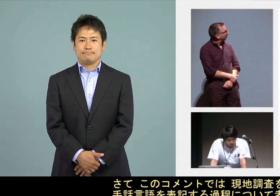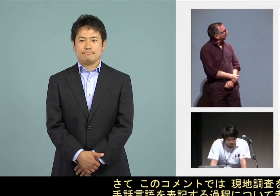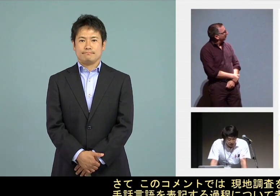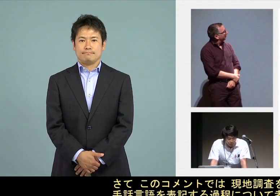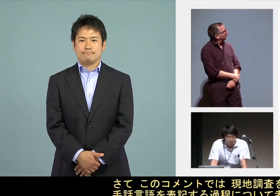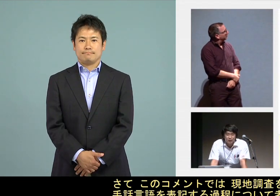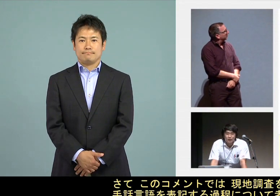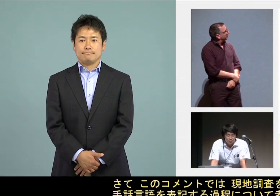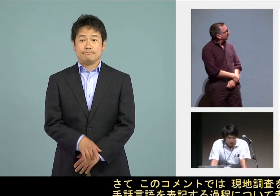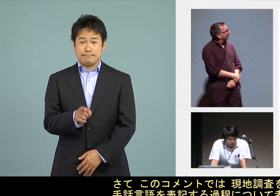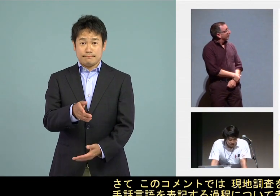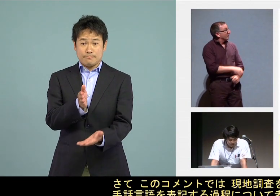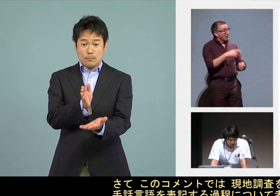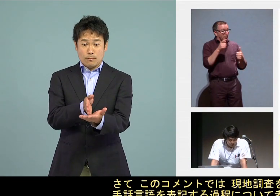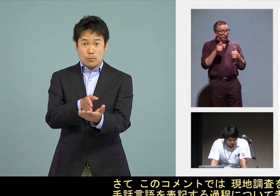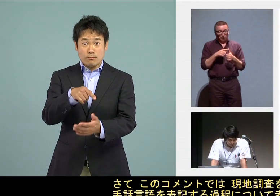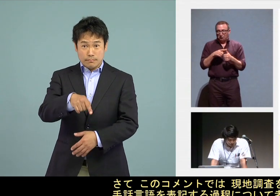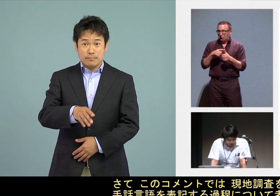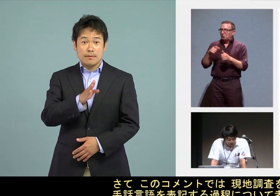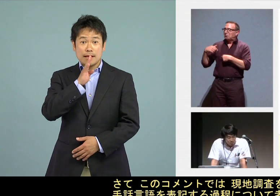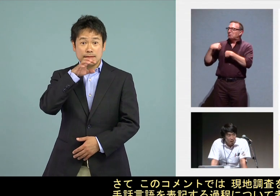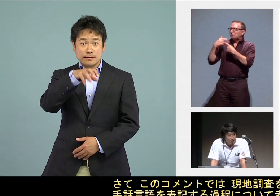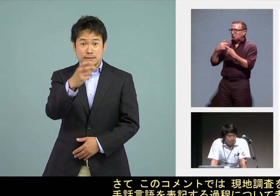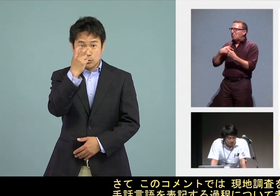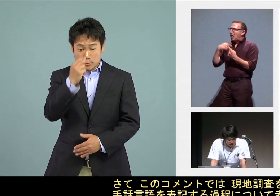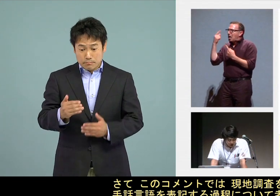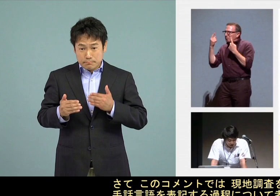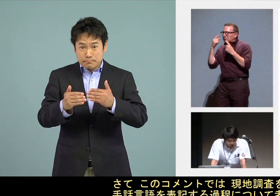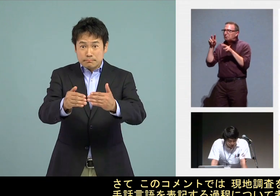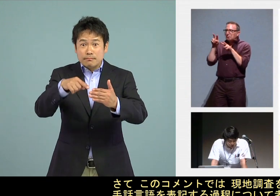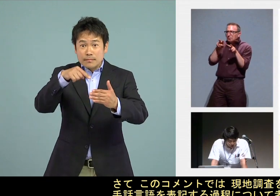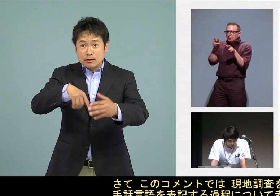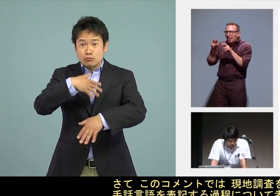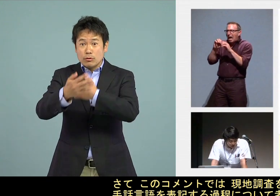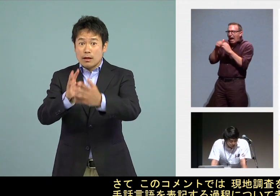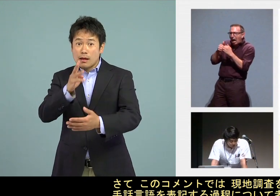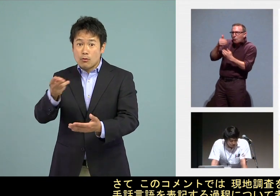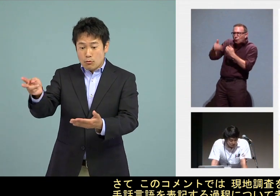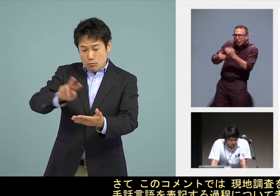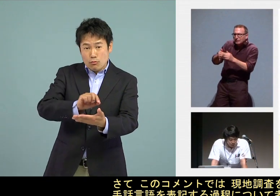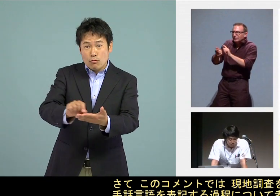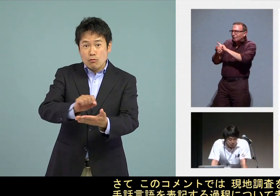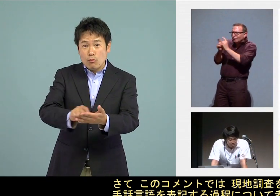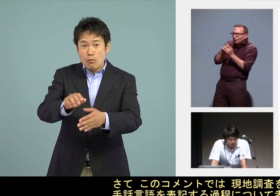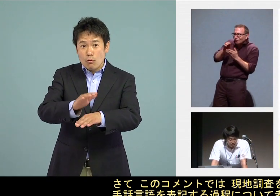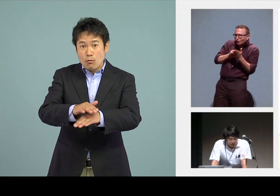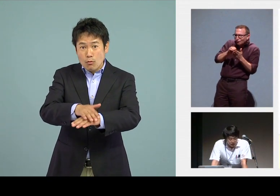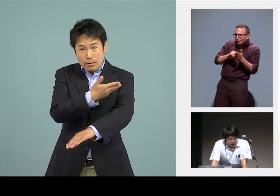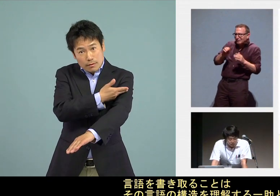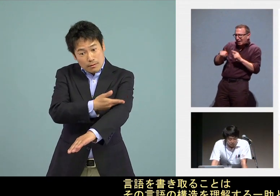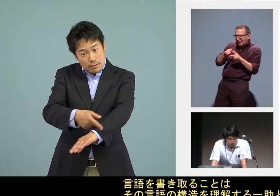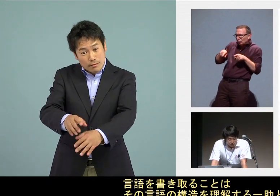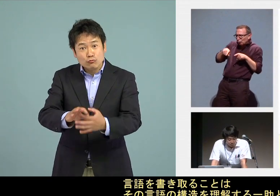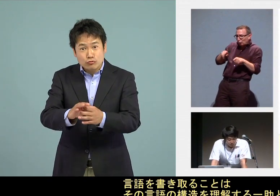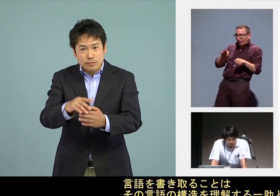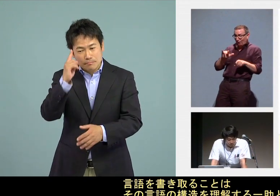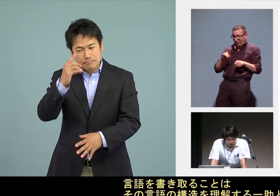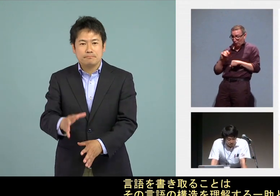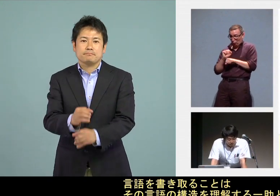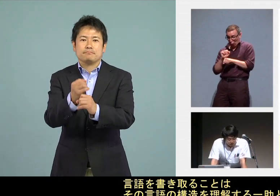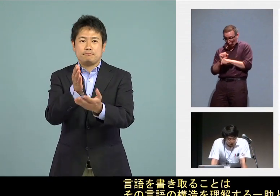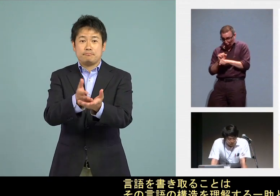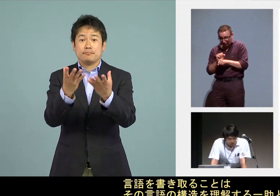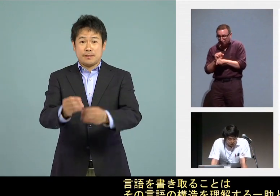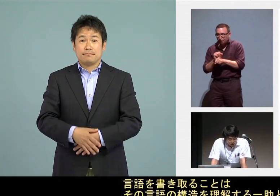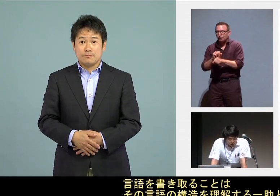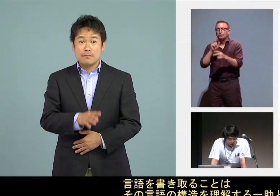Conclusion. In this comment, I considered the process of transcribing sign languages in the course of fieldwork. The transcription